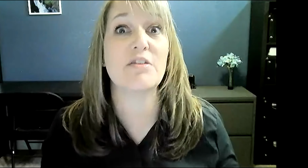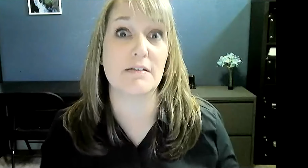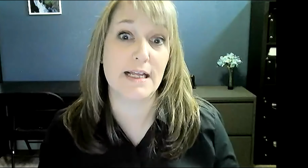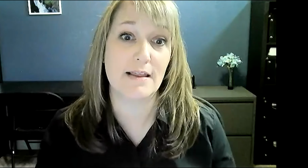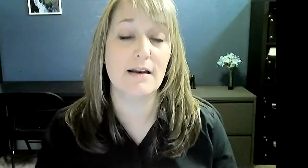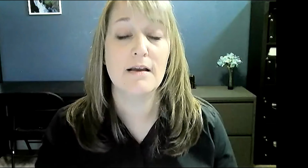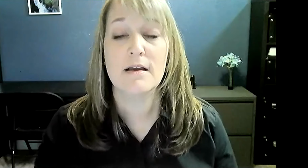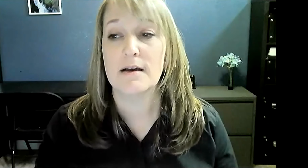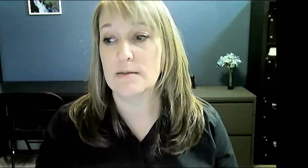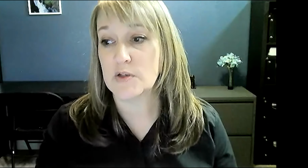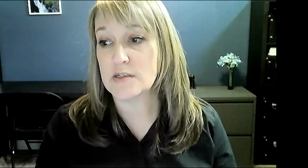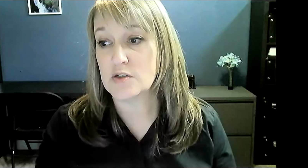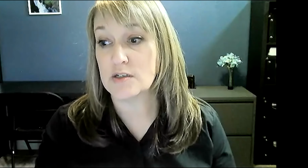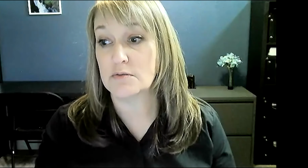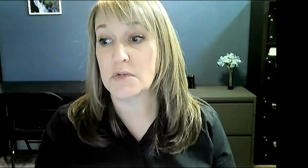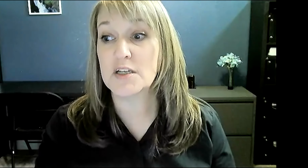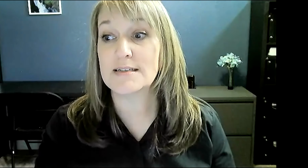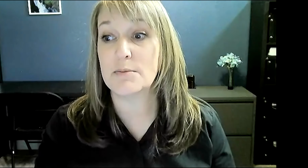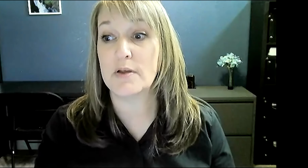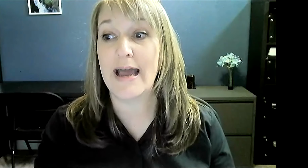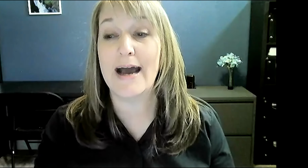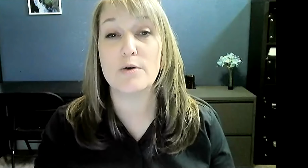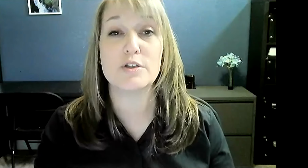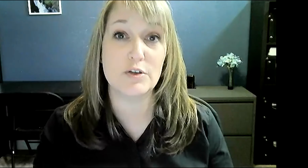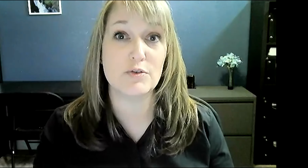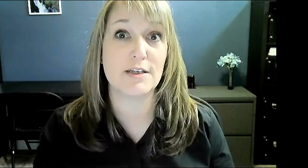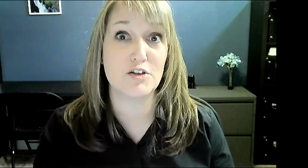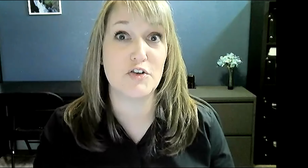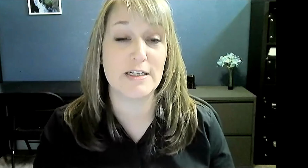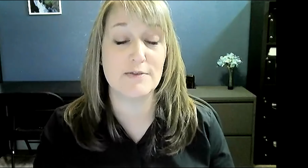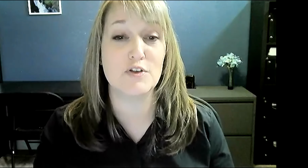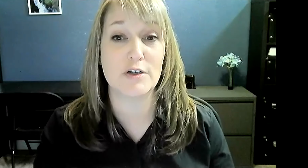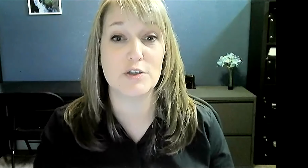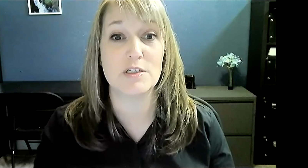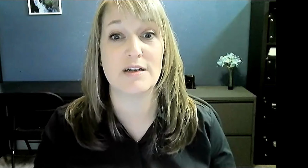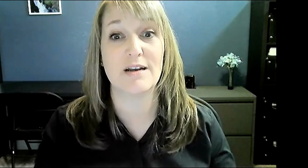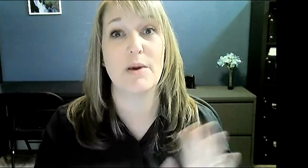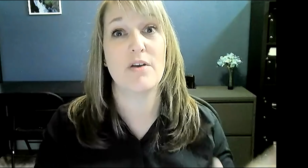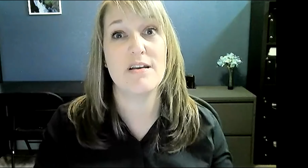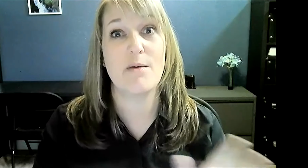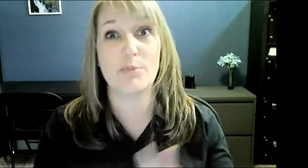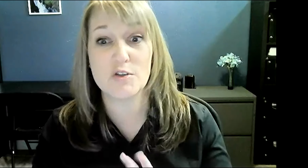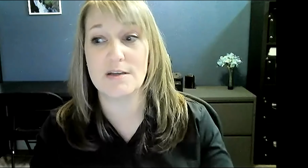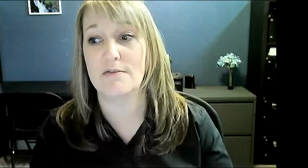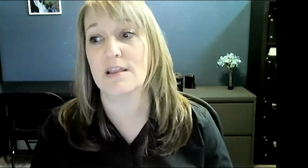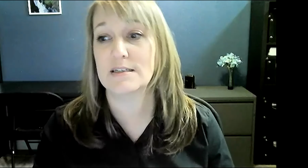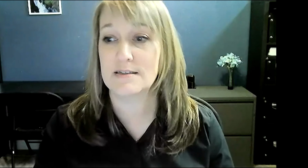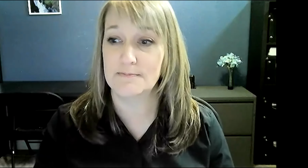like that. So this is just a good example of how to use contrastive structure when talking about numbers of things.